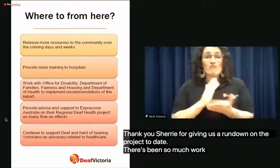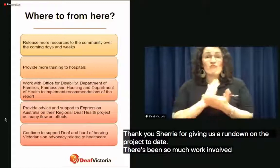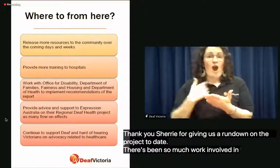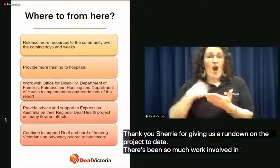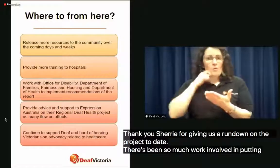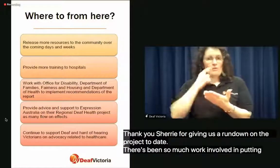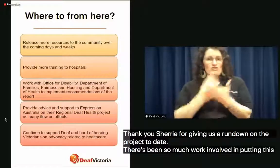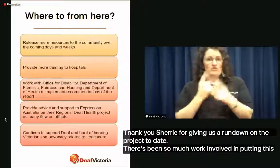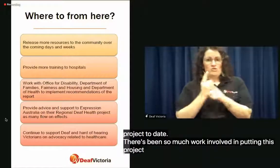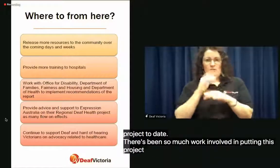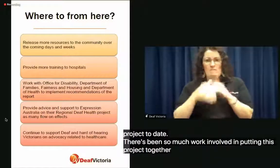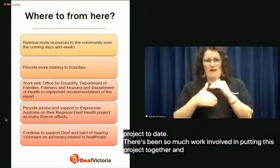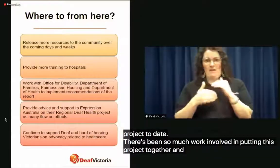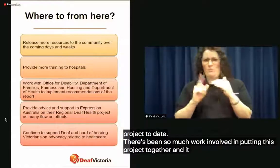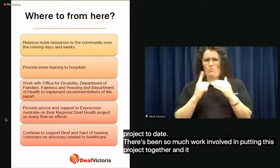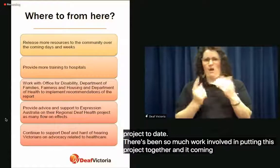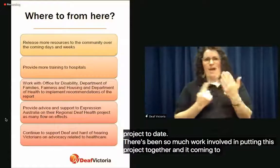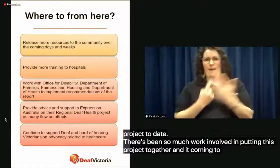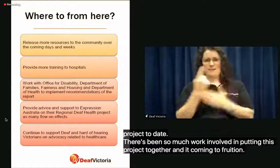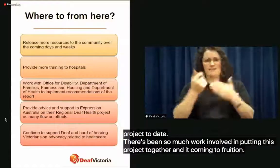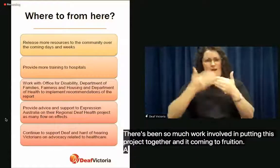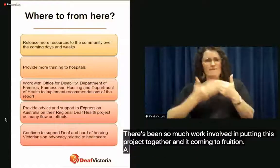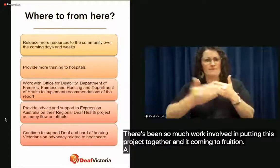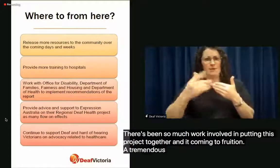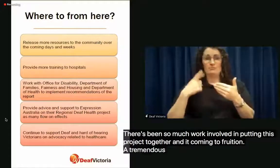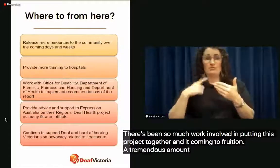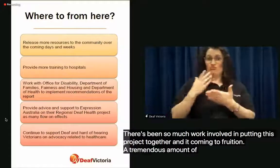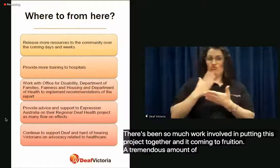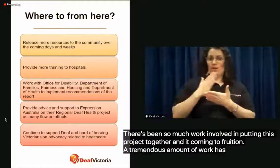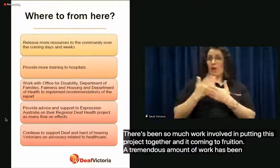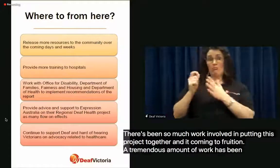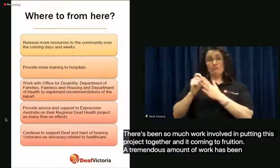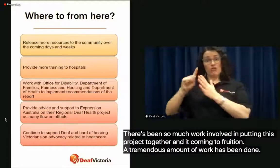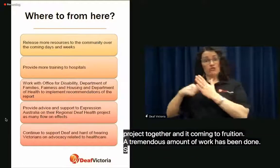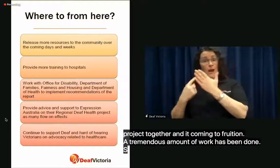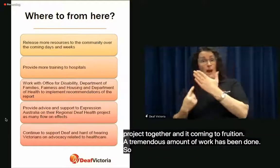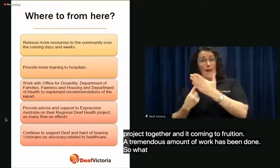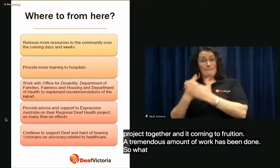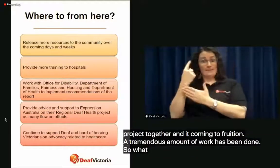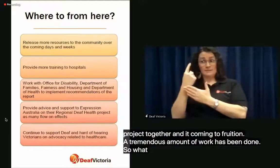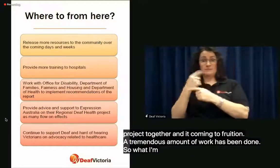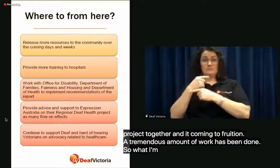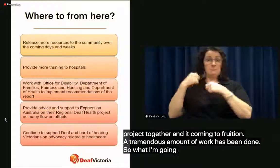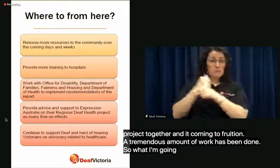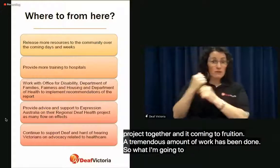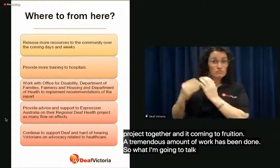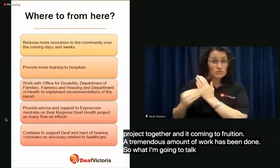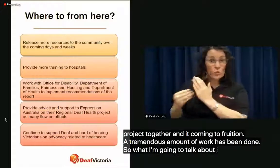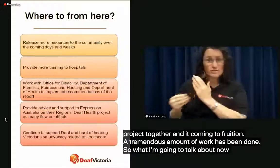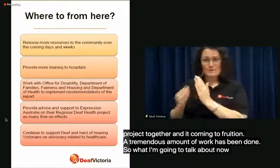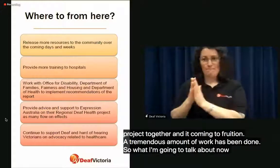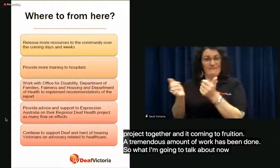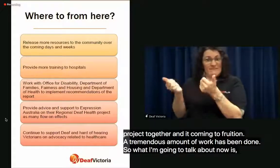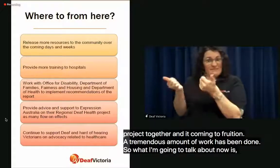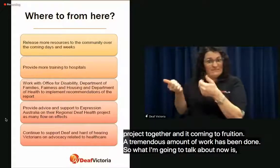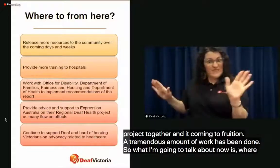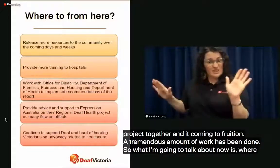A tremendous amount of work has been done. So what I'm going to talk about now is where to from here, because the project, okay, has been